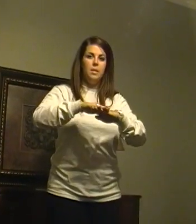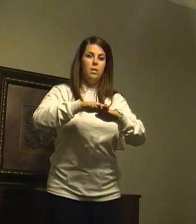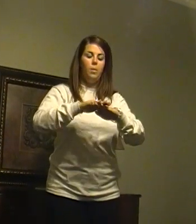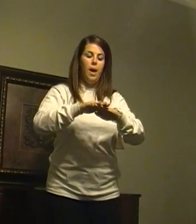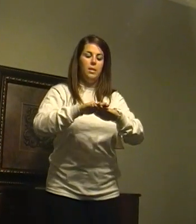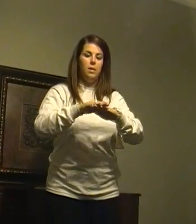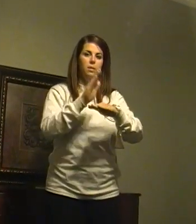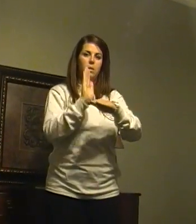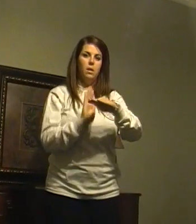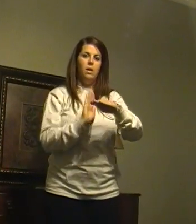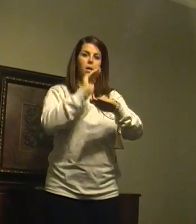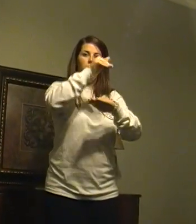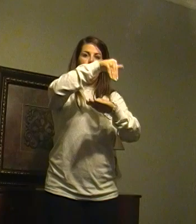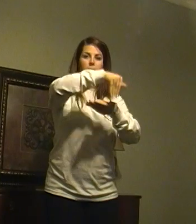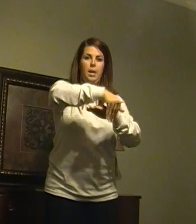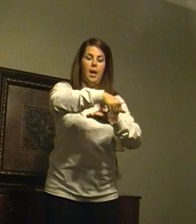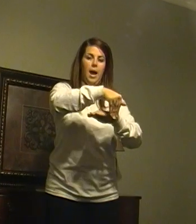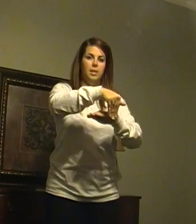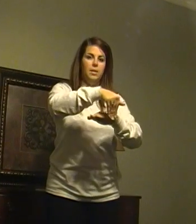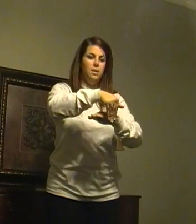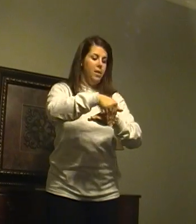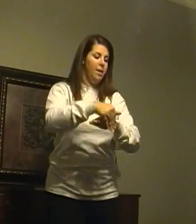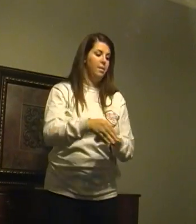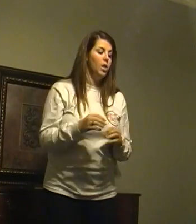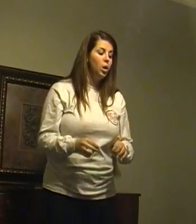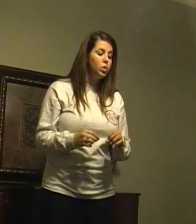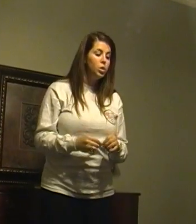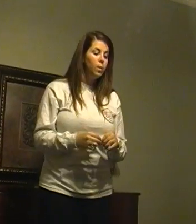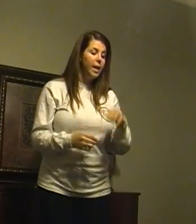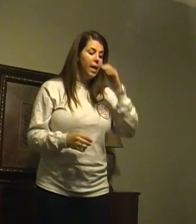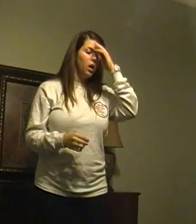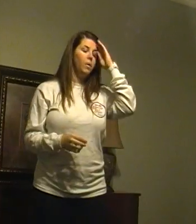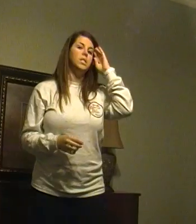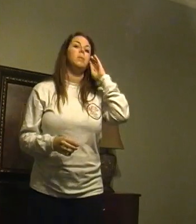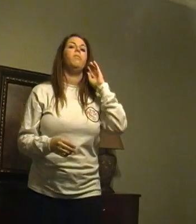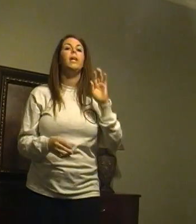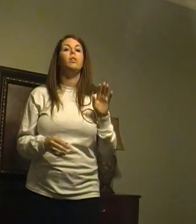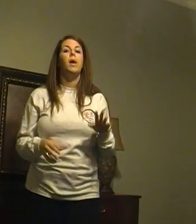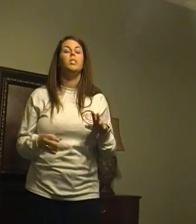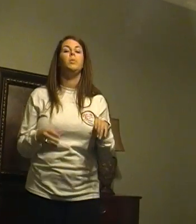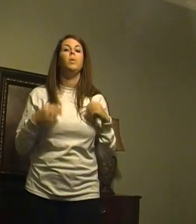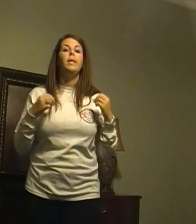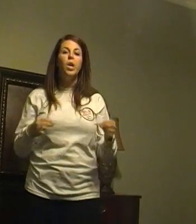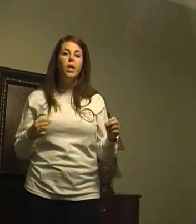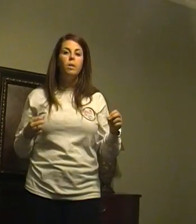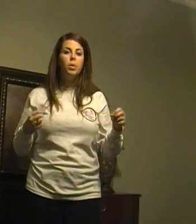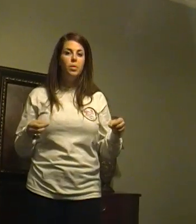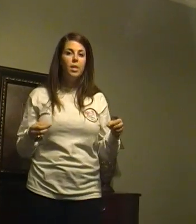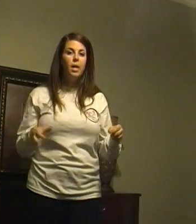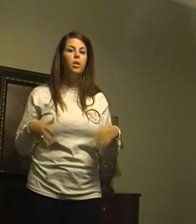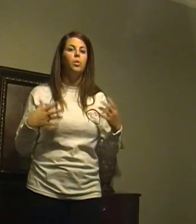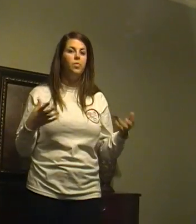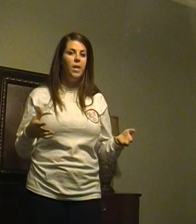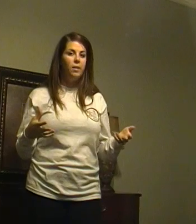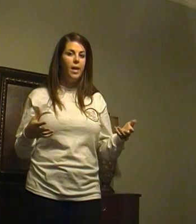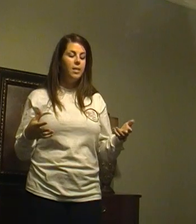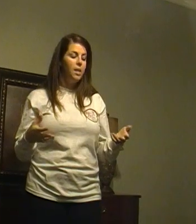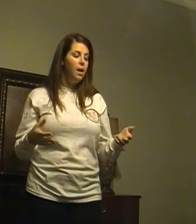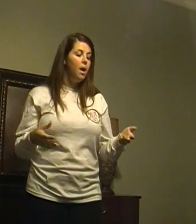the horizon. And night. Okay, those 3 are going to be very crisp. You will hear it in the music and you'll feel it.